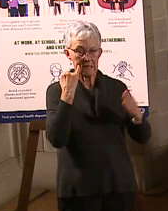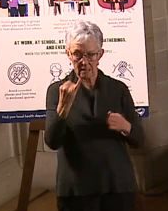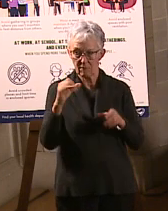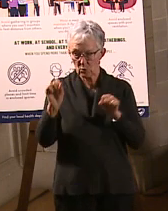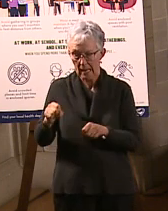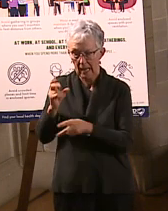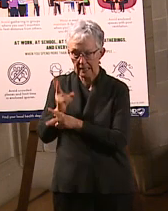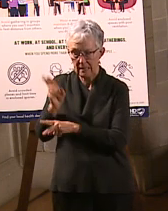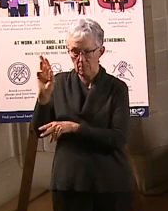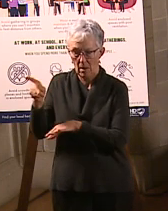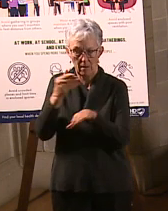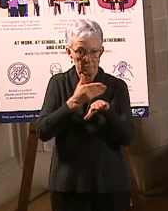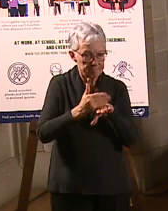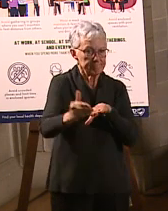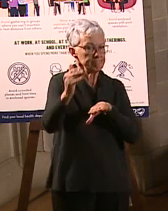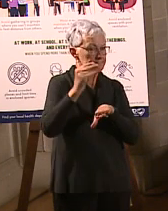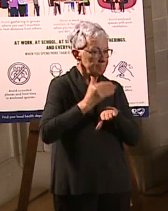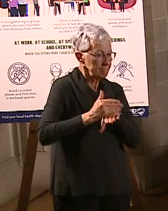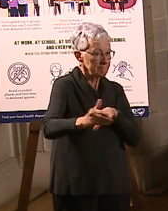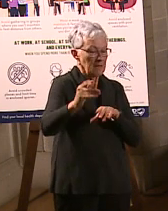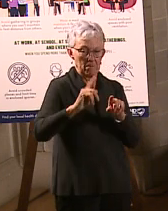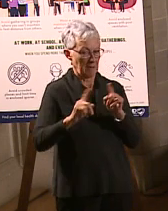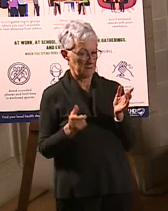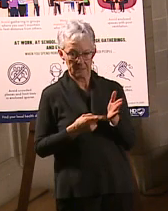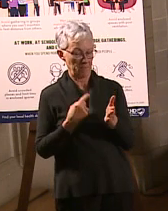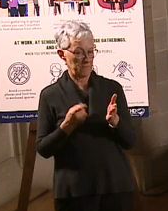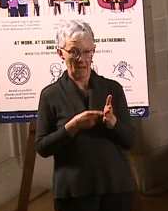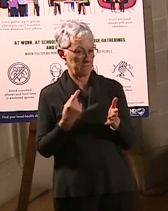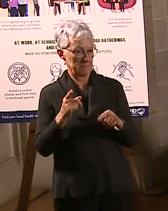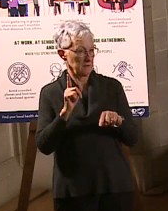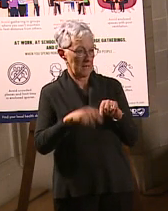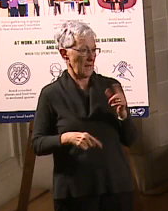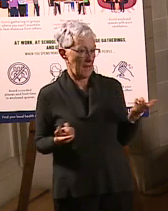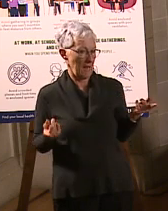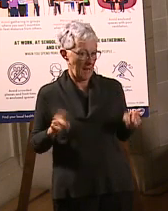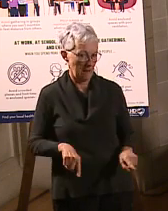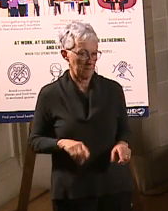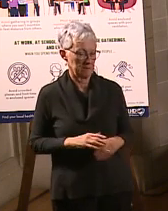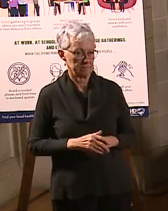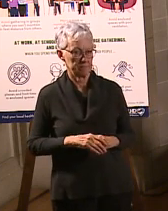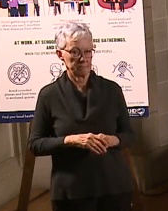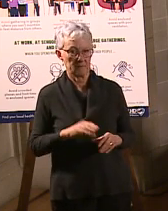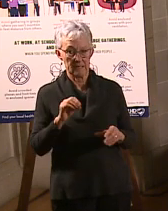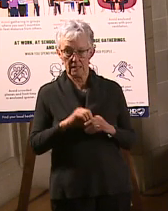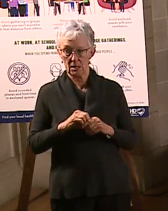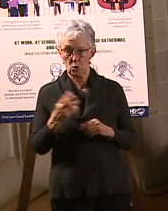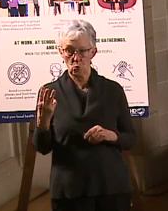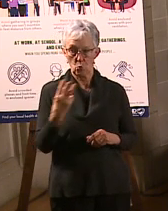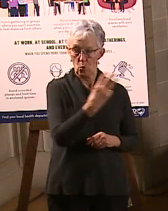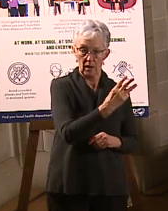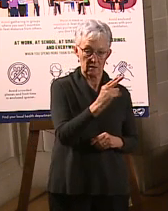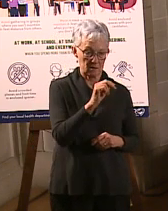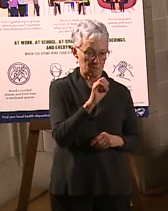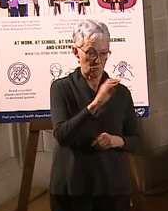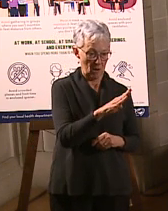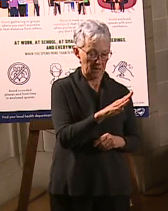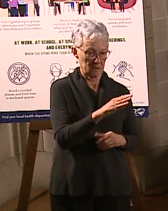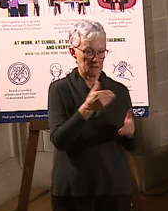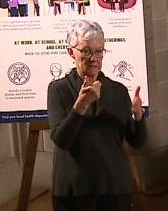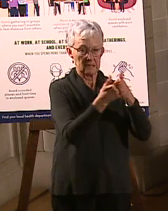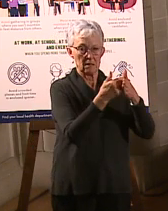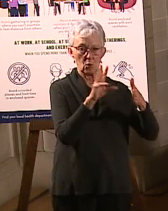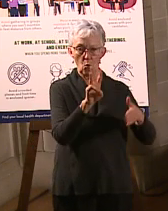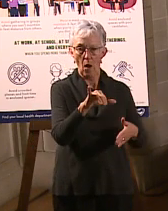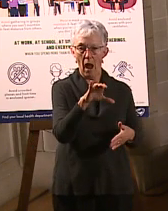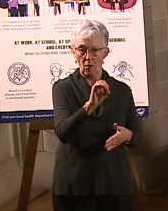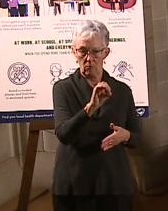factor. As you might know, sometimes in the western part of the state where facilities are not readily available, near the Wyoming